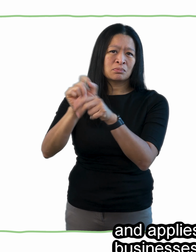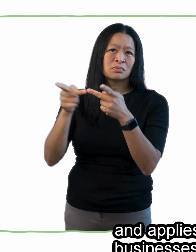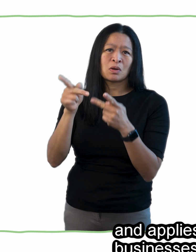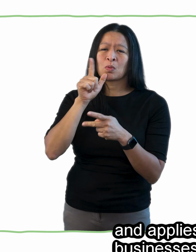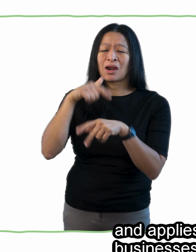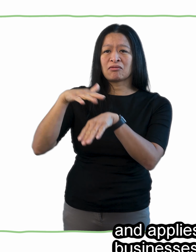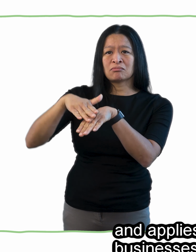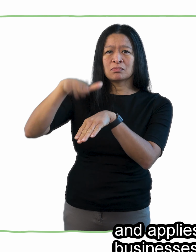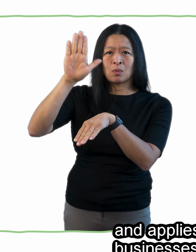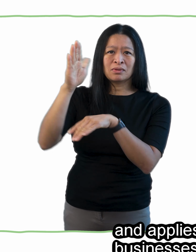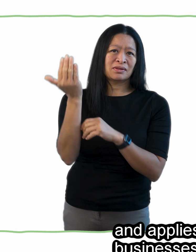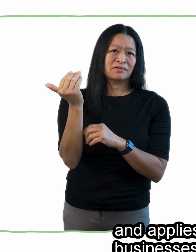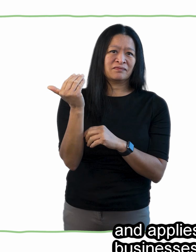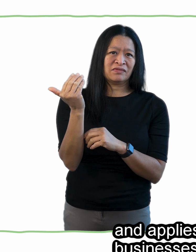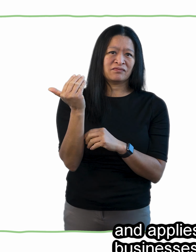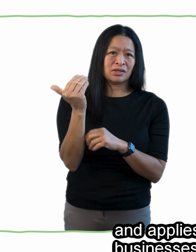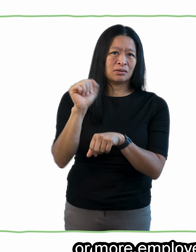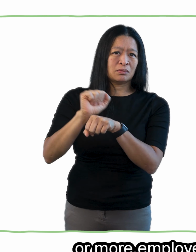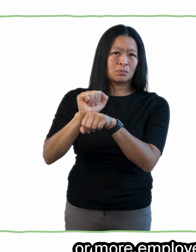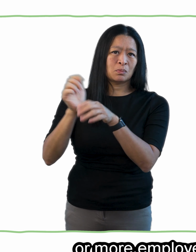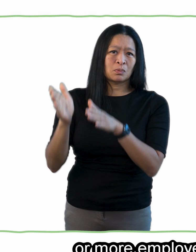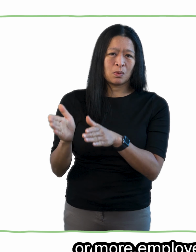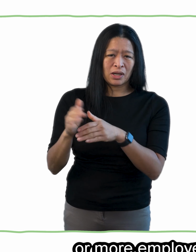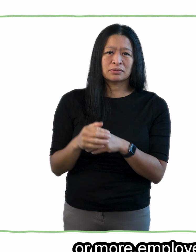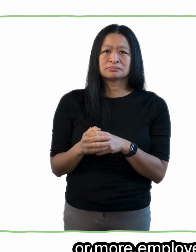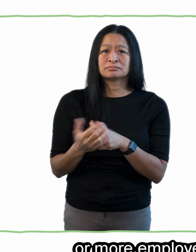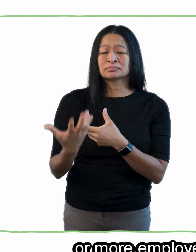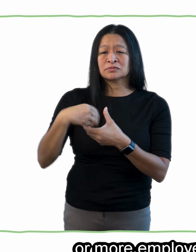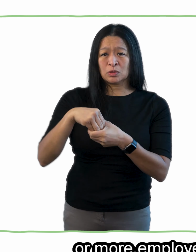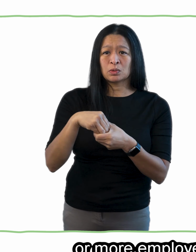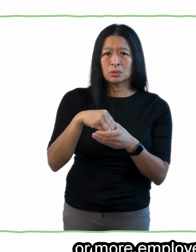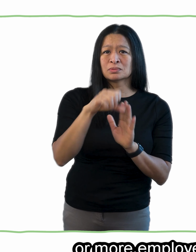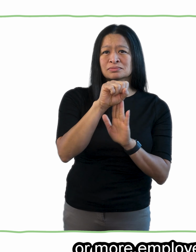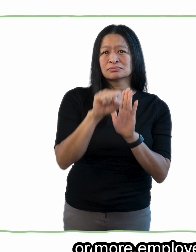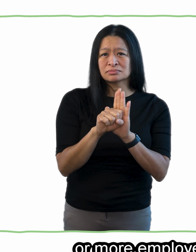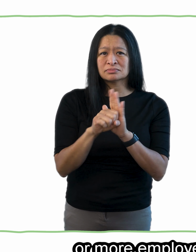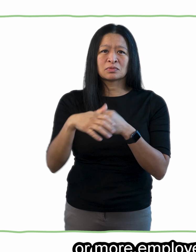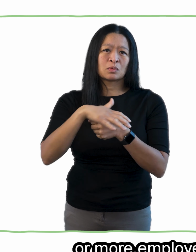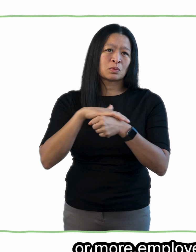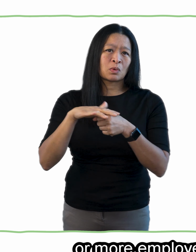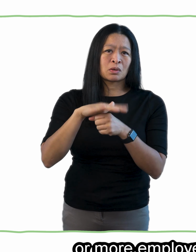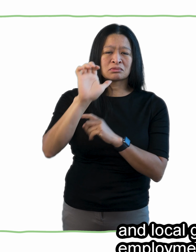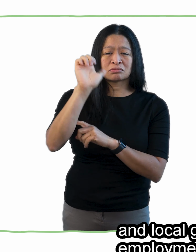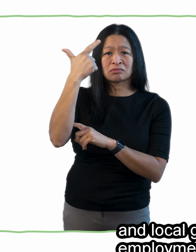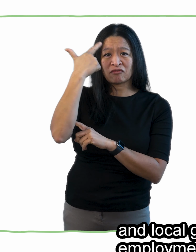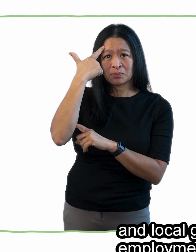those businesses that have 15 or more employees, including state and local